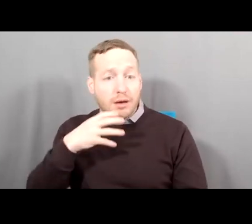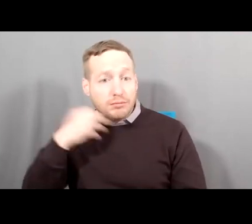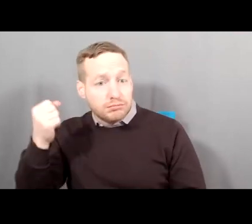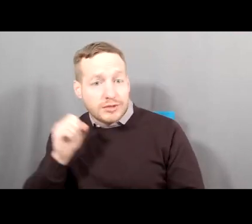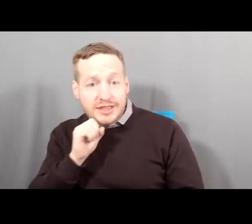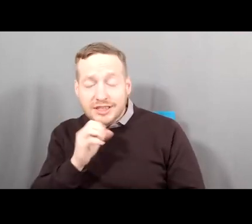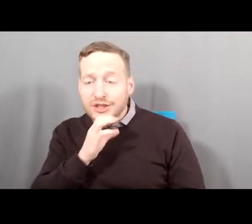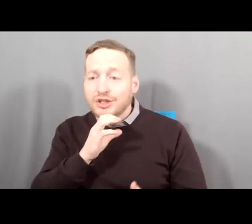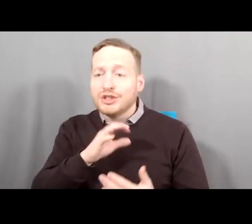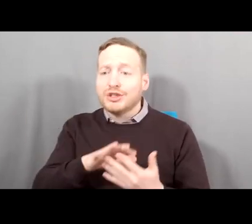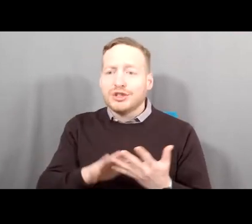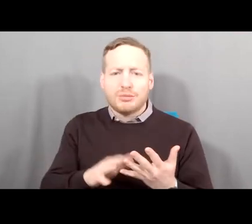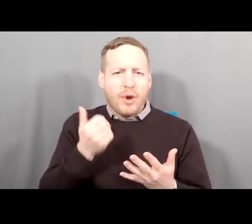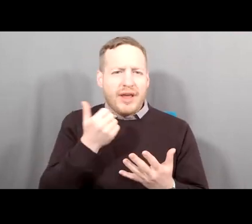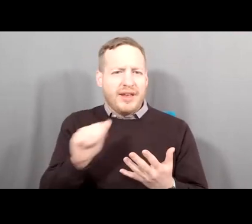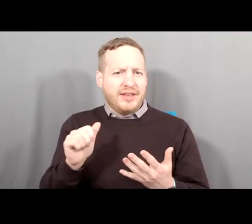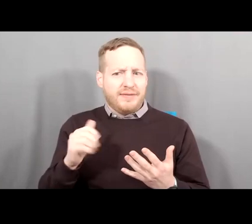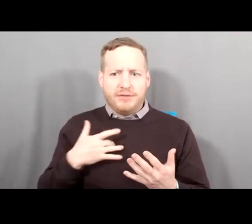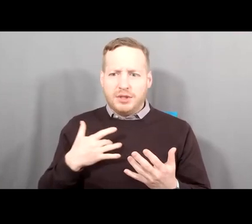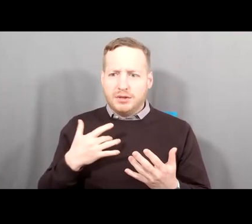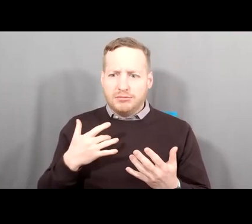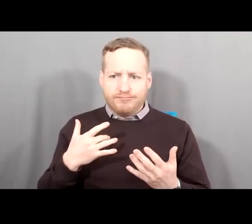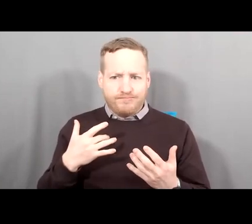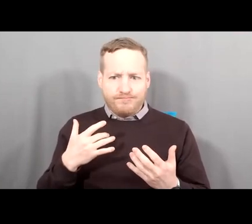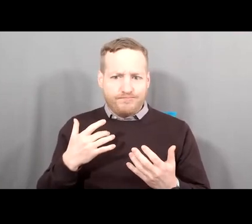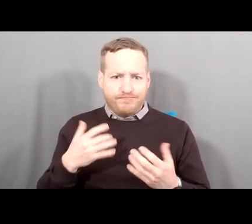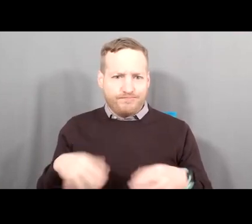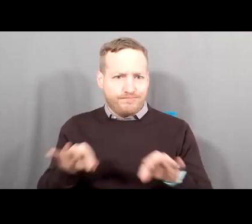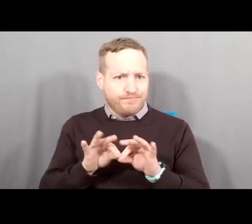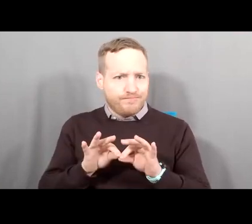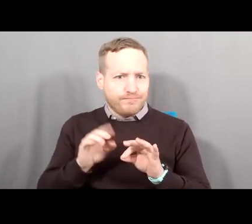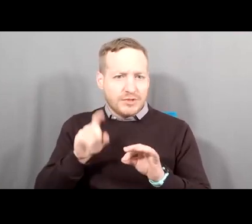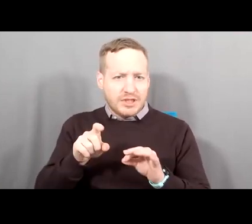children, elderly, senior citizens. And if there are